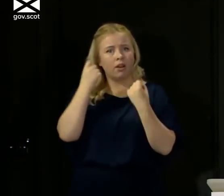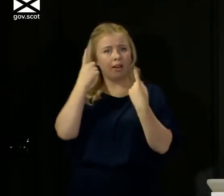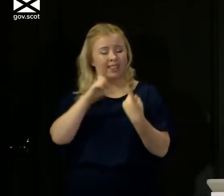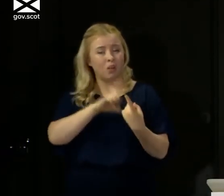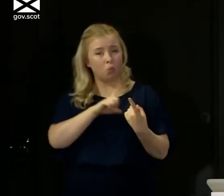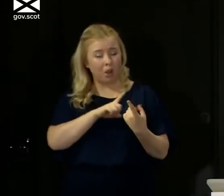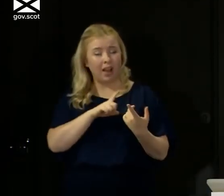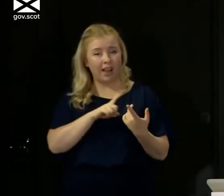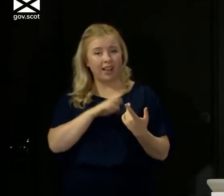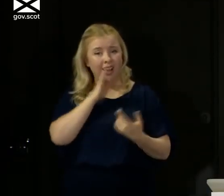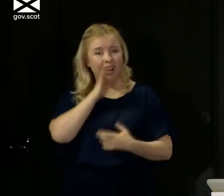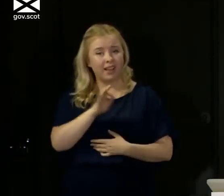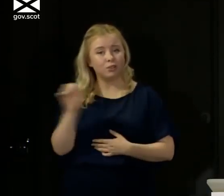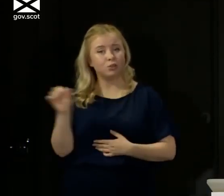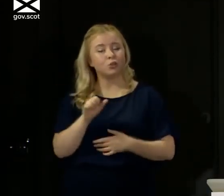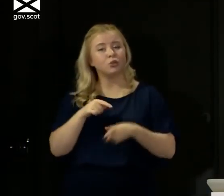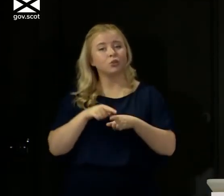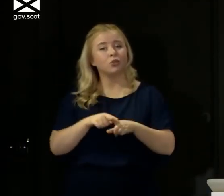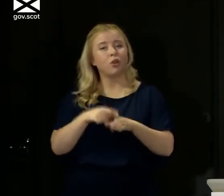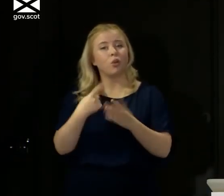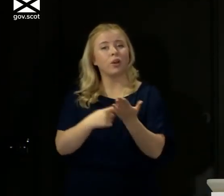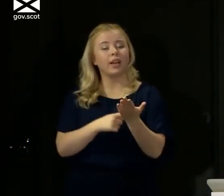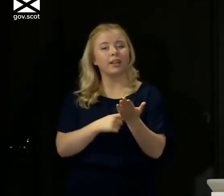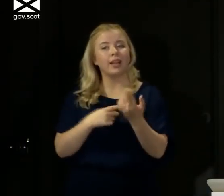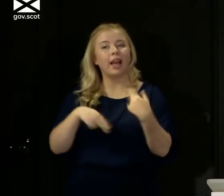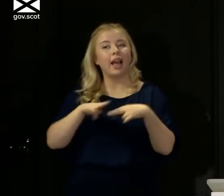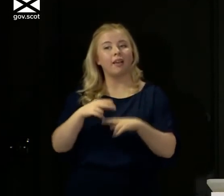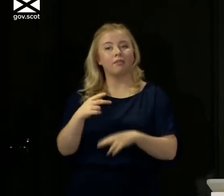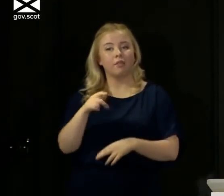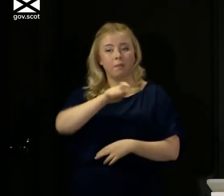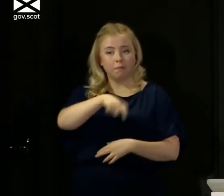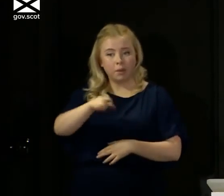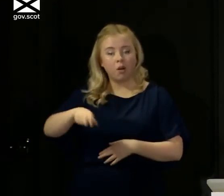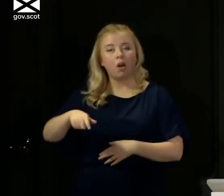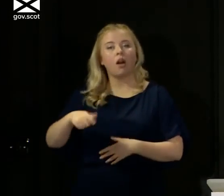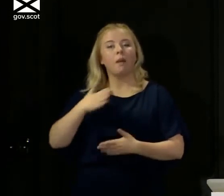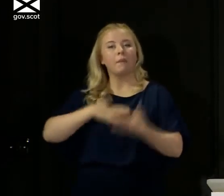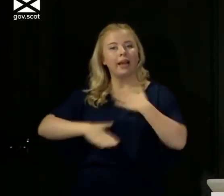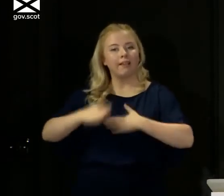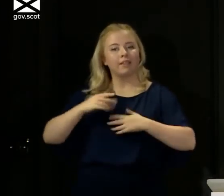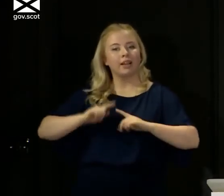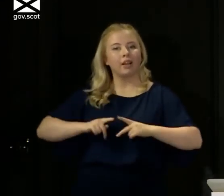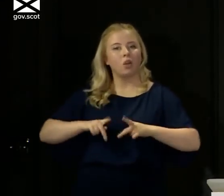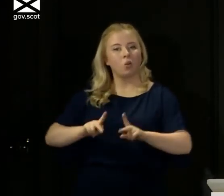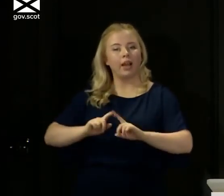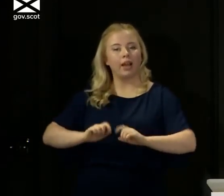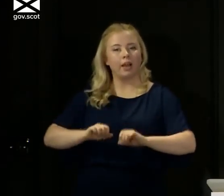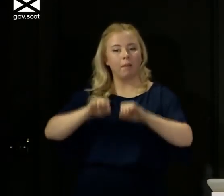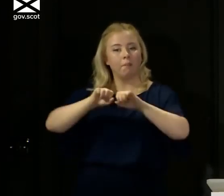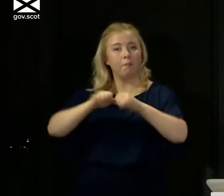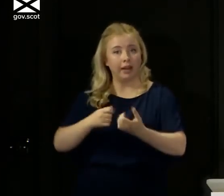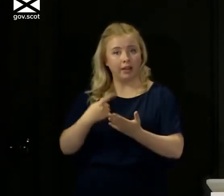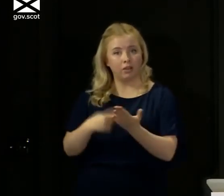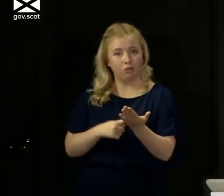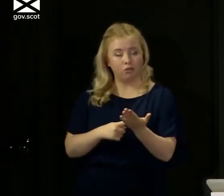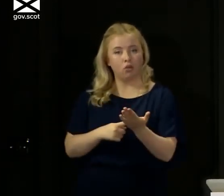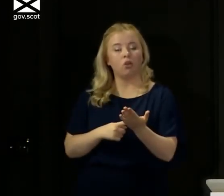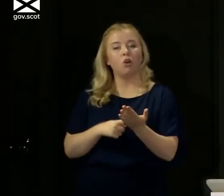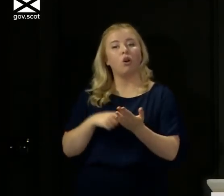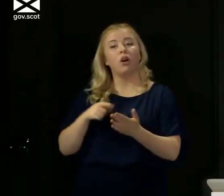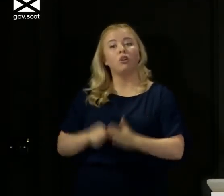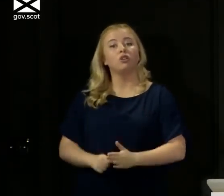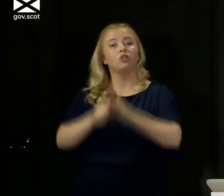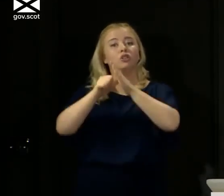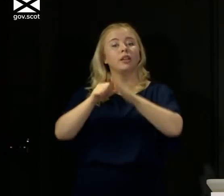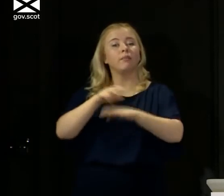asking you to comply with this guidance. And if people are behaving in a way that is breaking the regulations, the Chief Constable